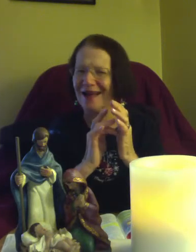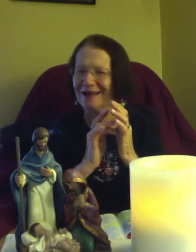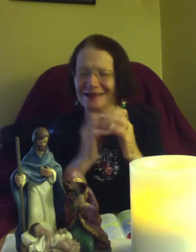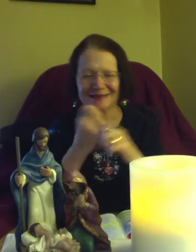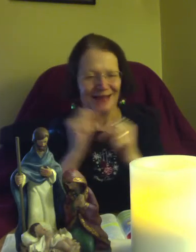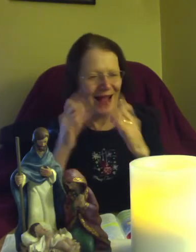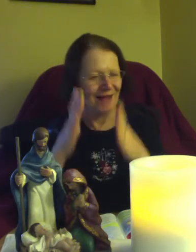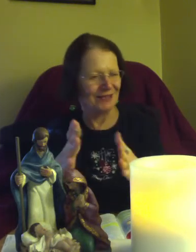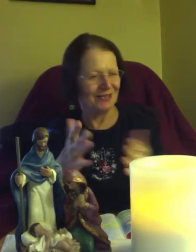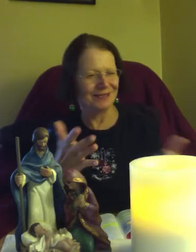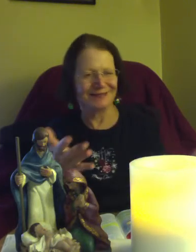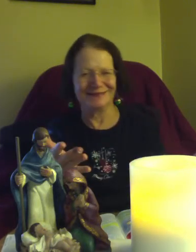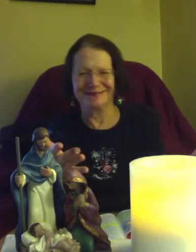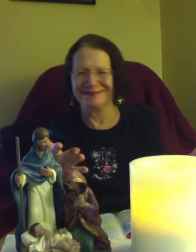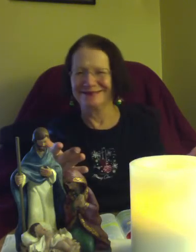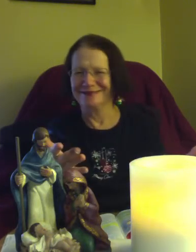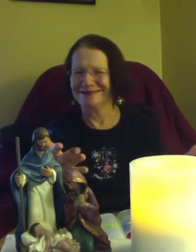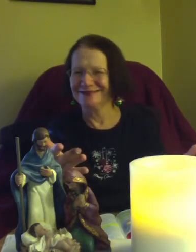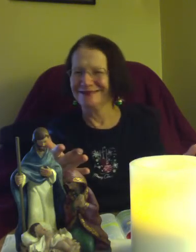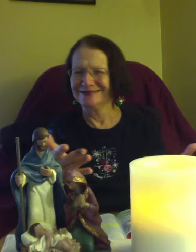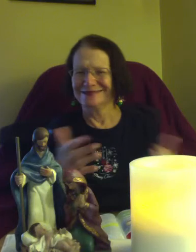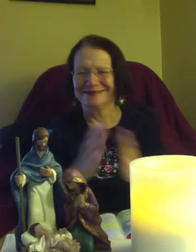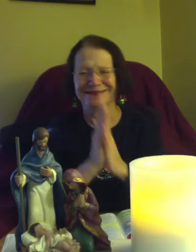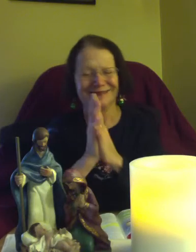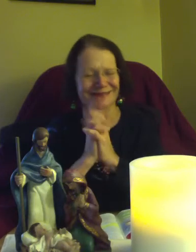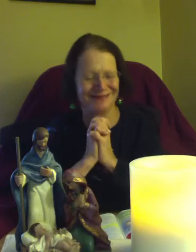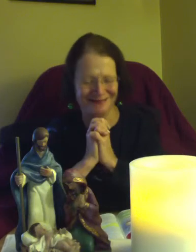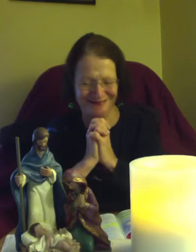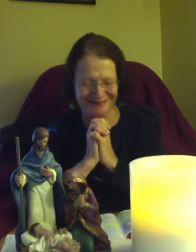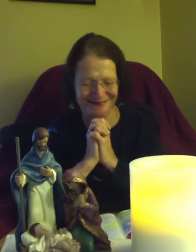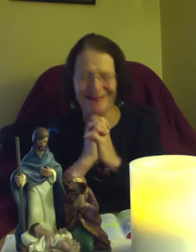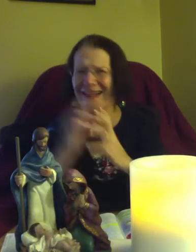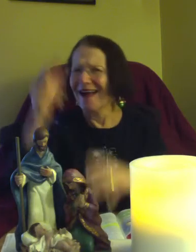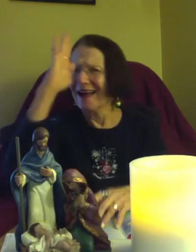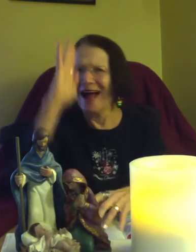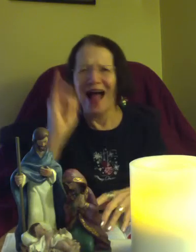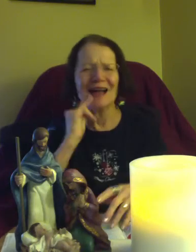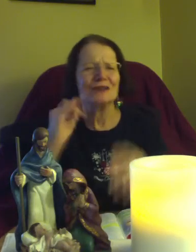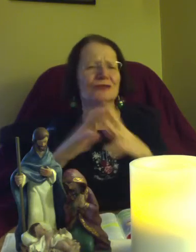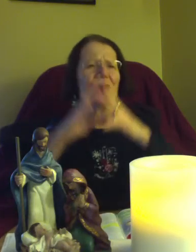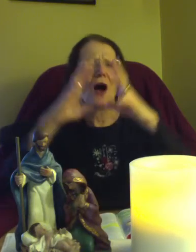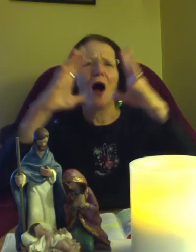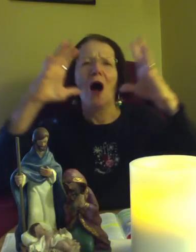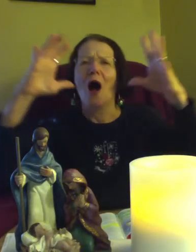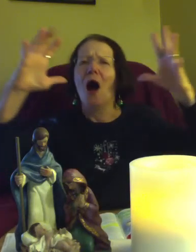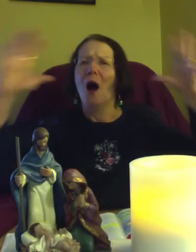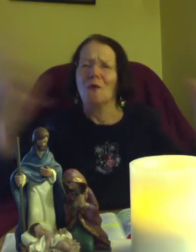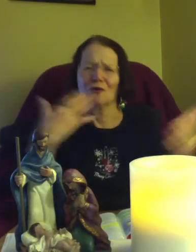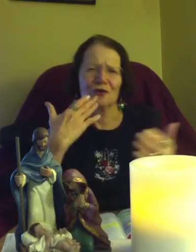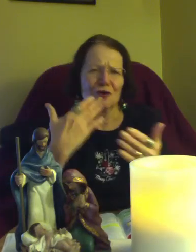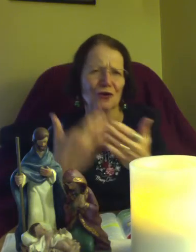I'm not going to now. That is all good.